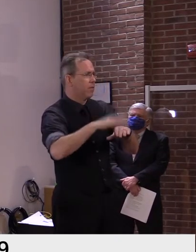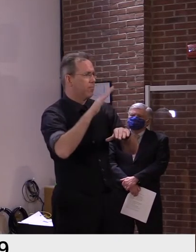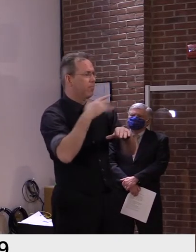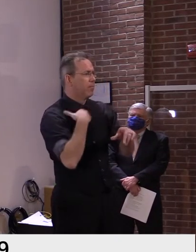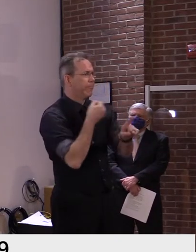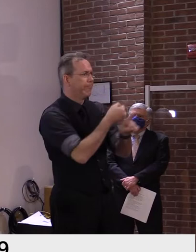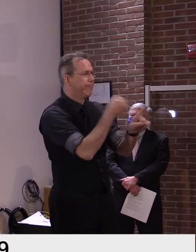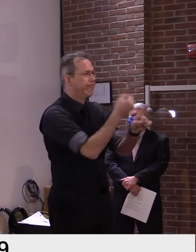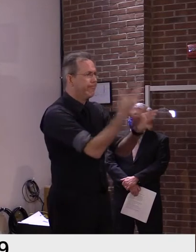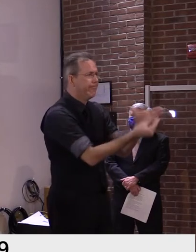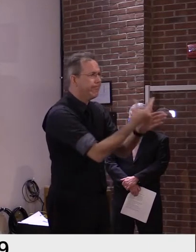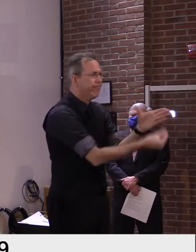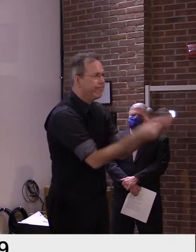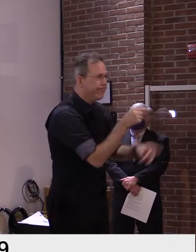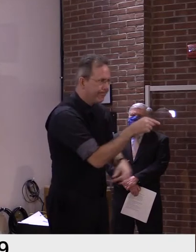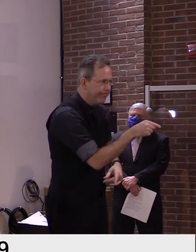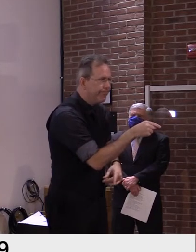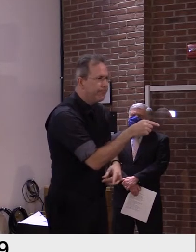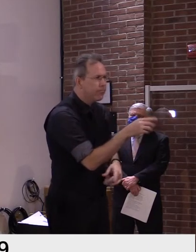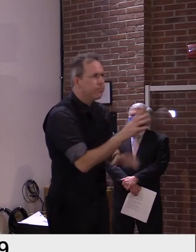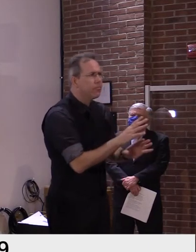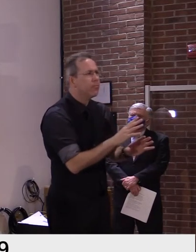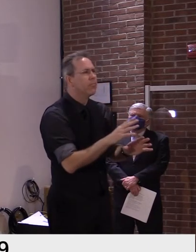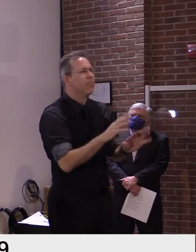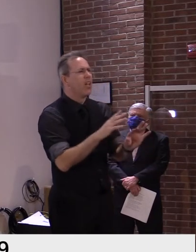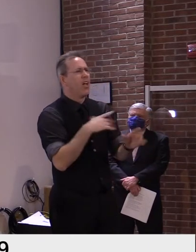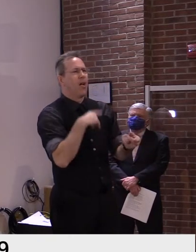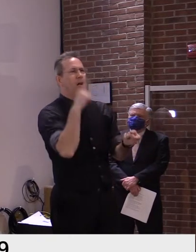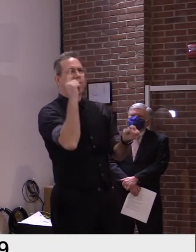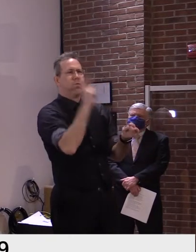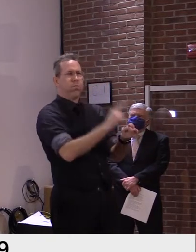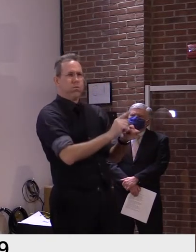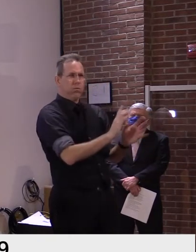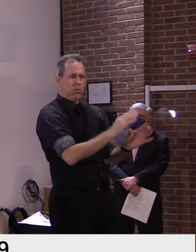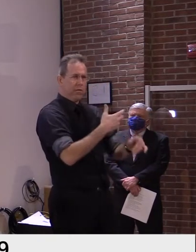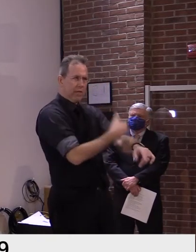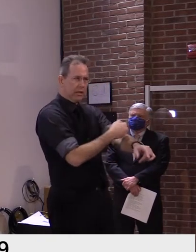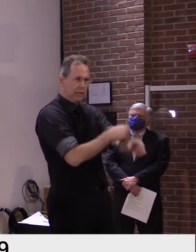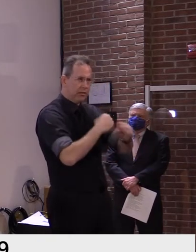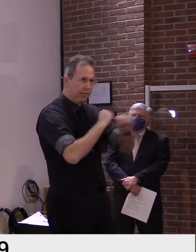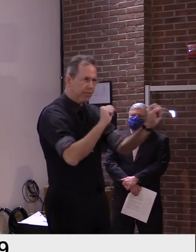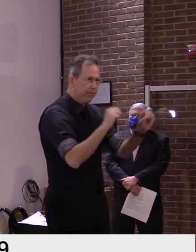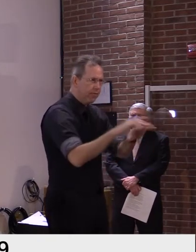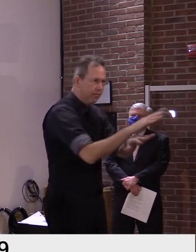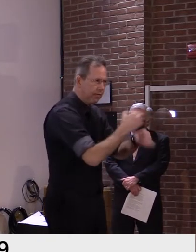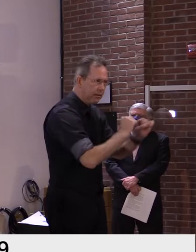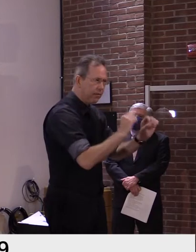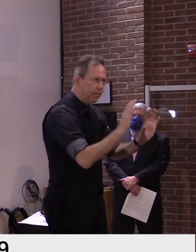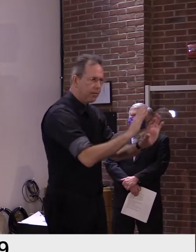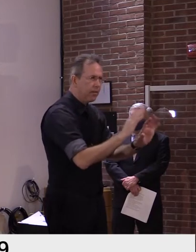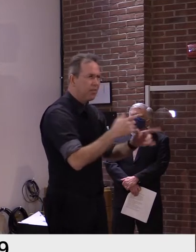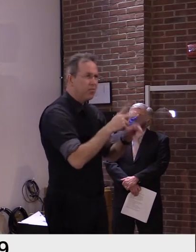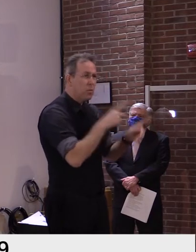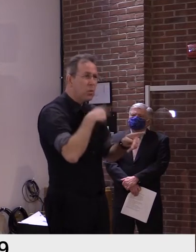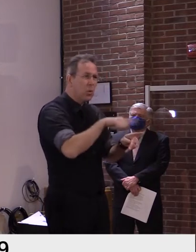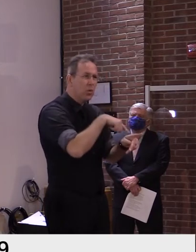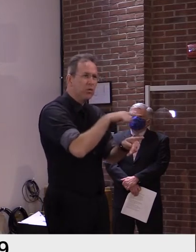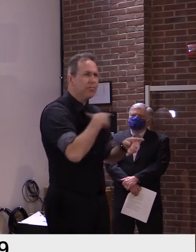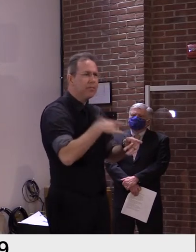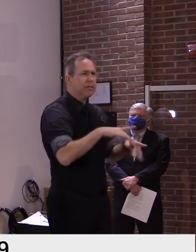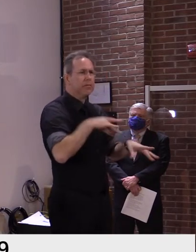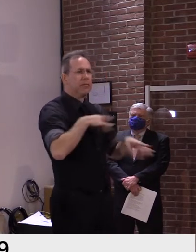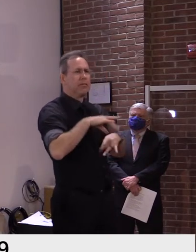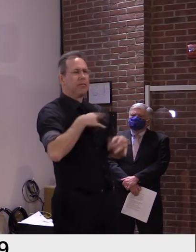as though we're taking care of the most vulnerable in that respect. And I've said for quite some time, we've been willing to look at a